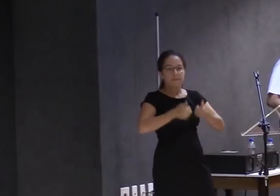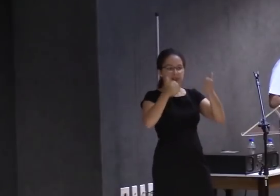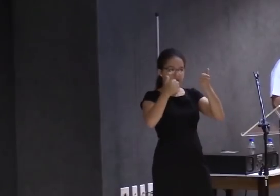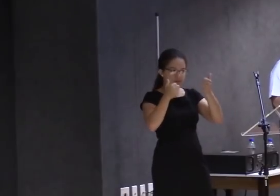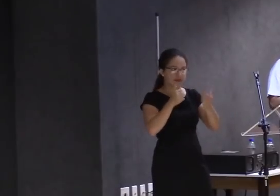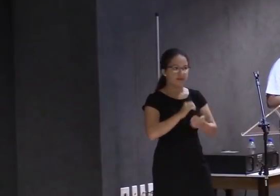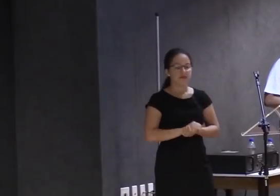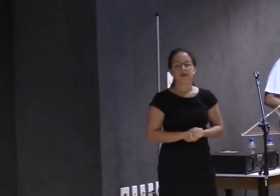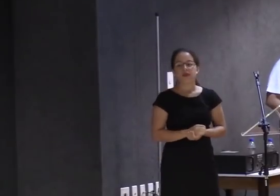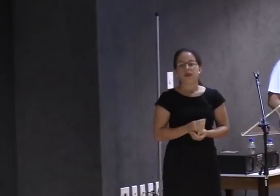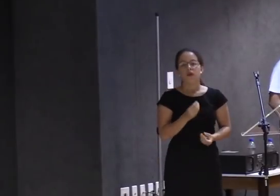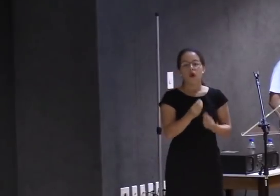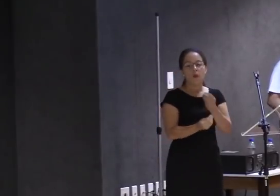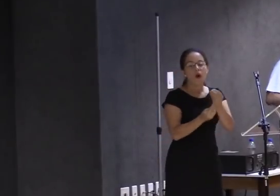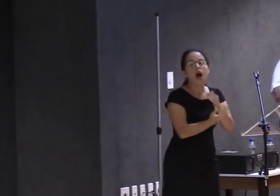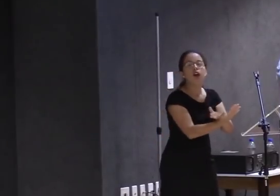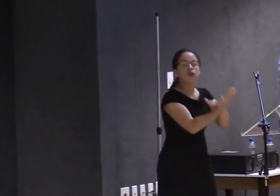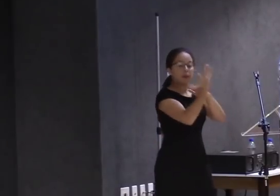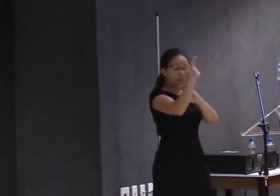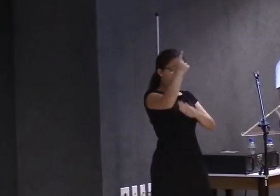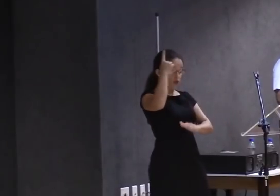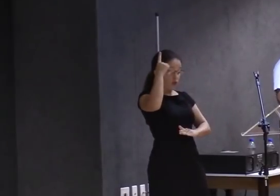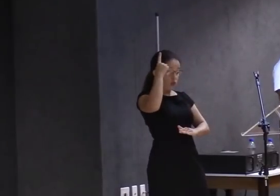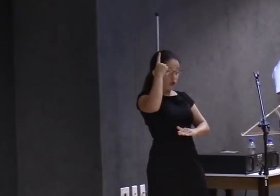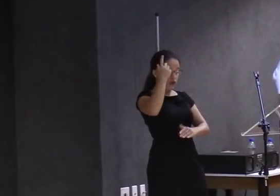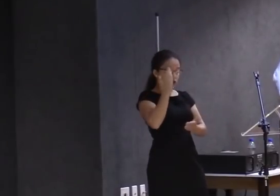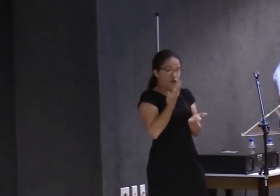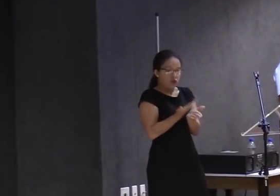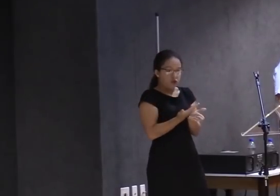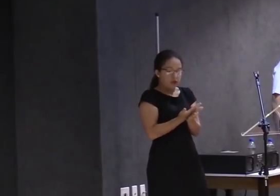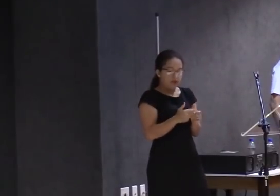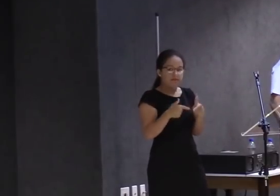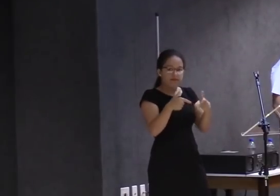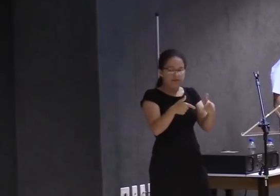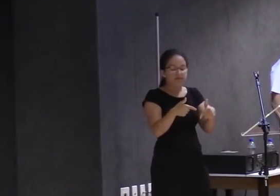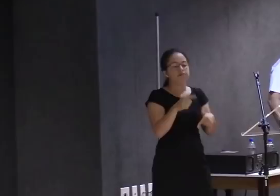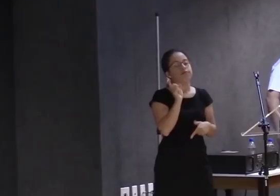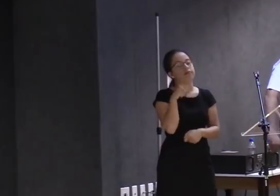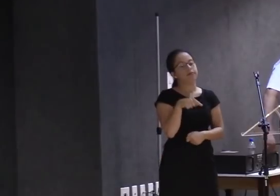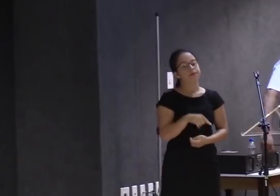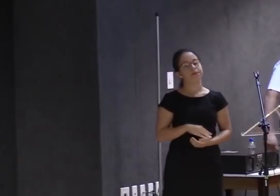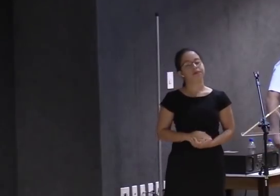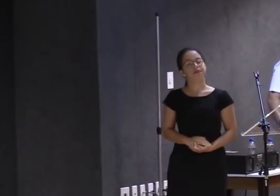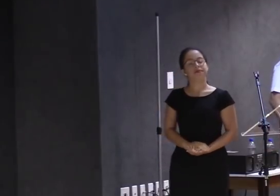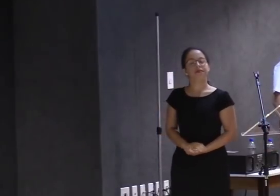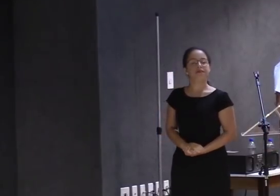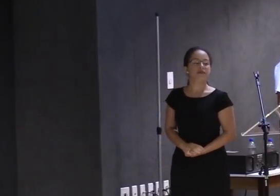Como que a gente pode fazer com que o estudante seja mais ativo nesse processo de ensino-aprendizagem?